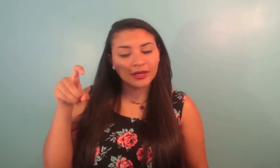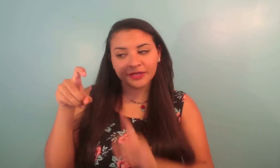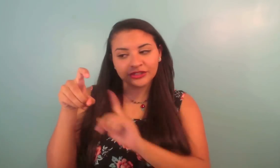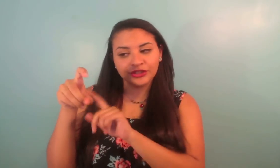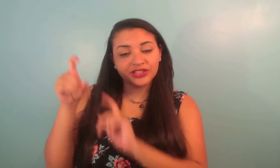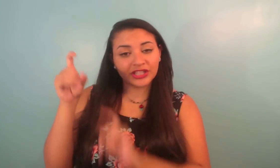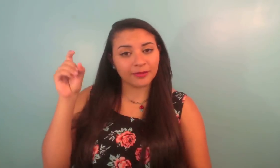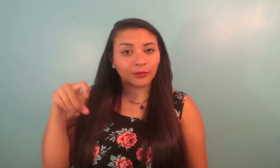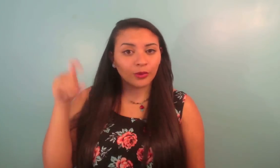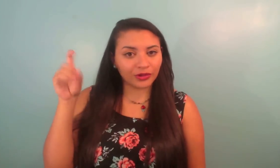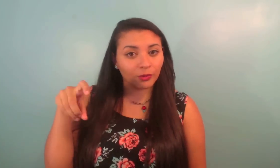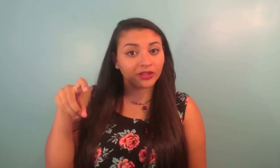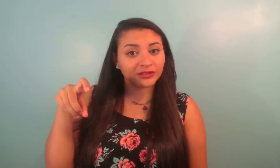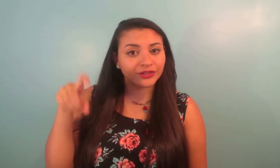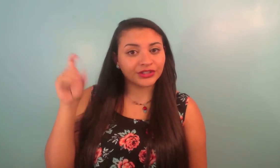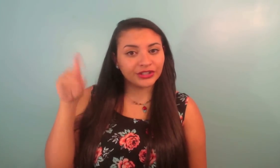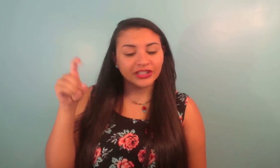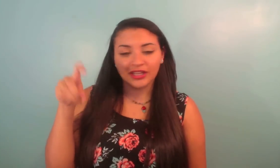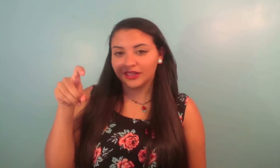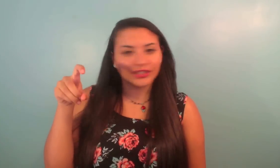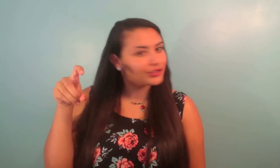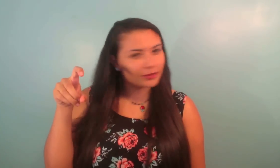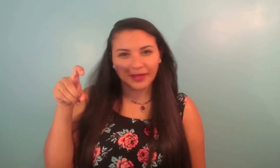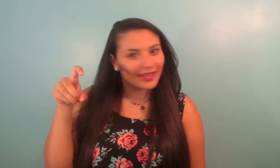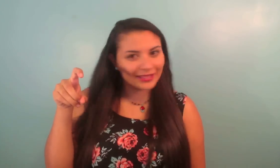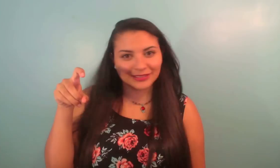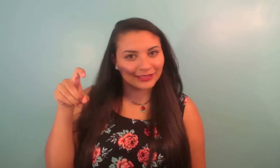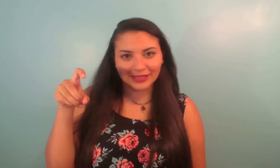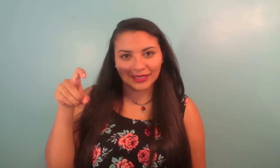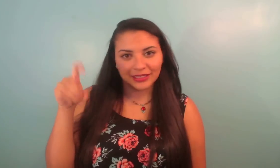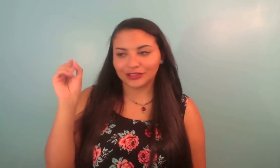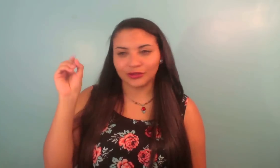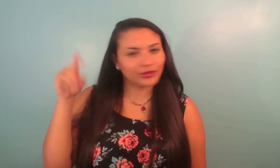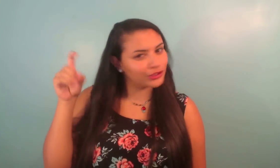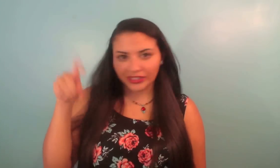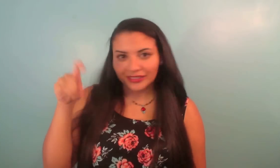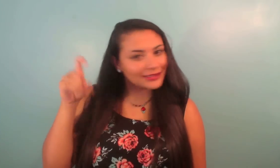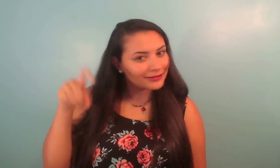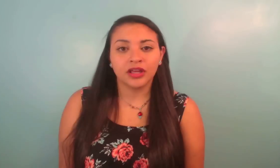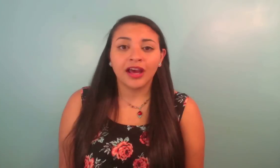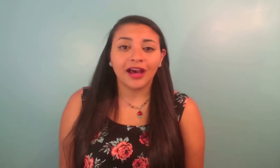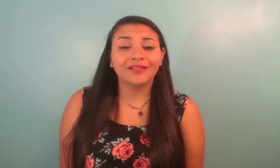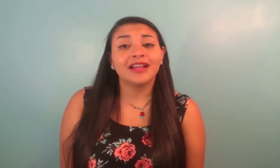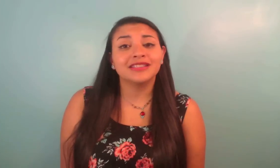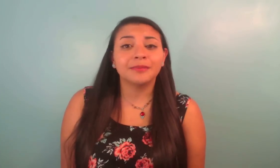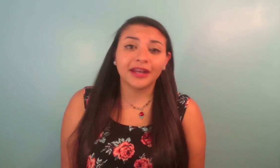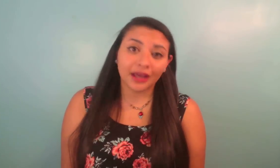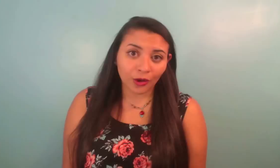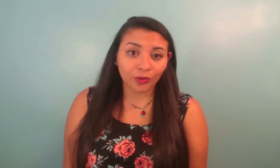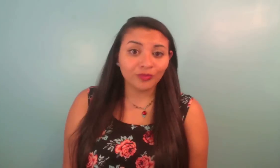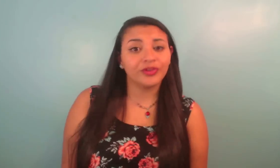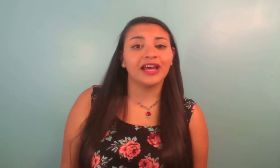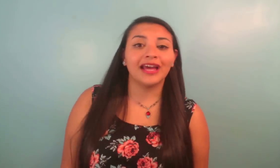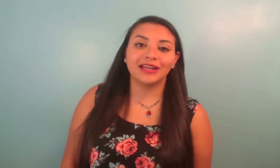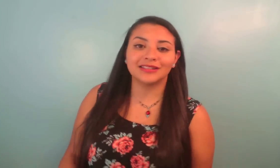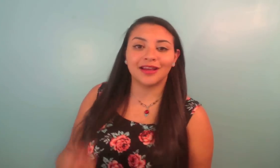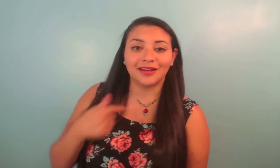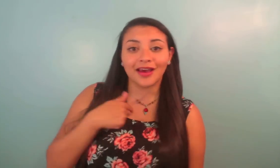make sure you shake it more than once for should, and then I shook my head to negate it, so shouldn't. I've got somebody at home. For that, I signed